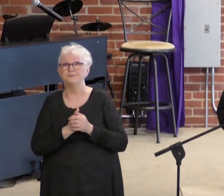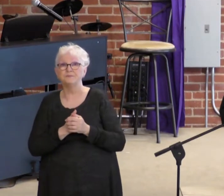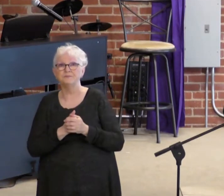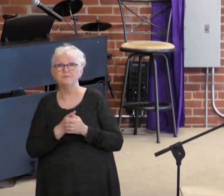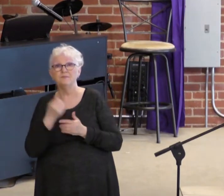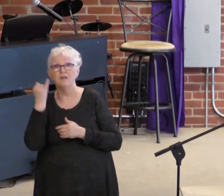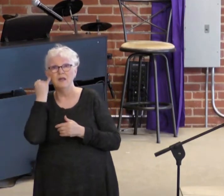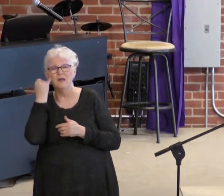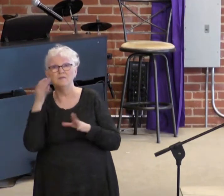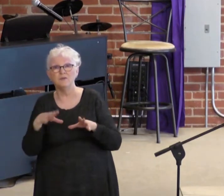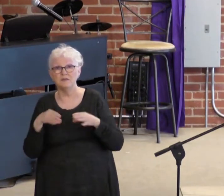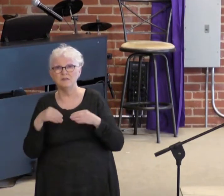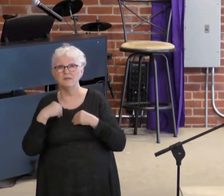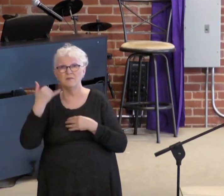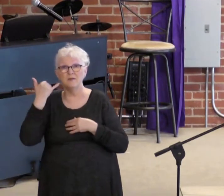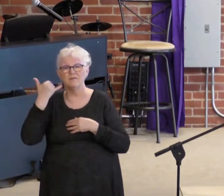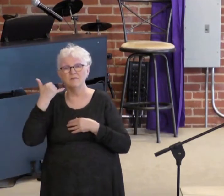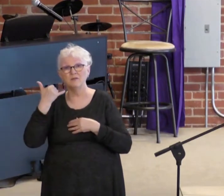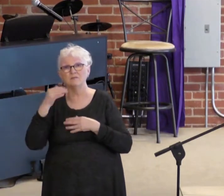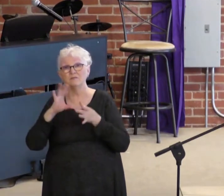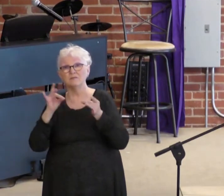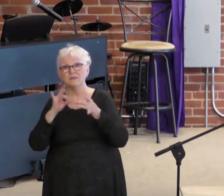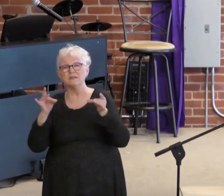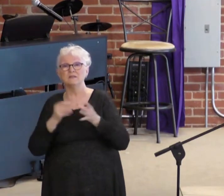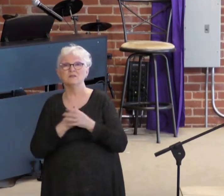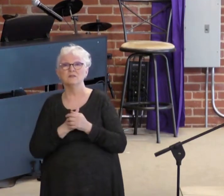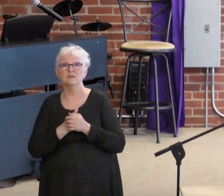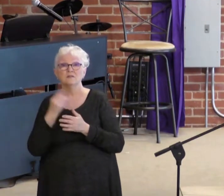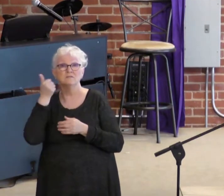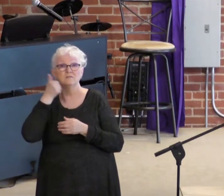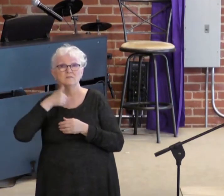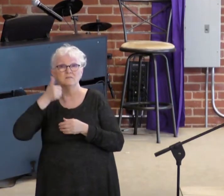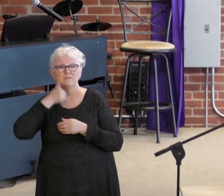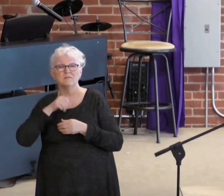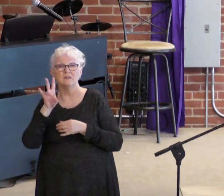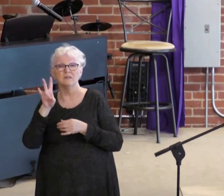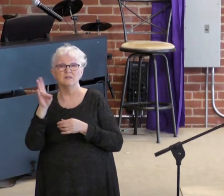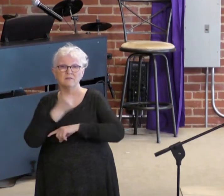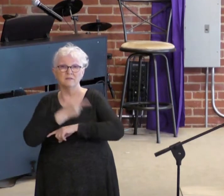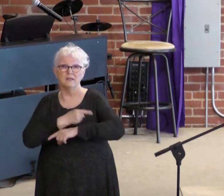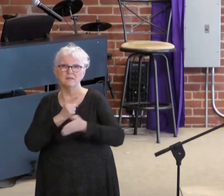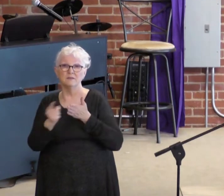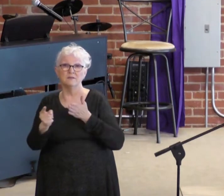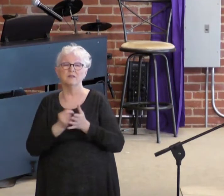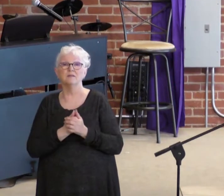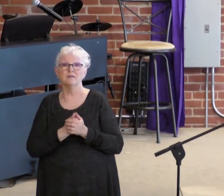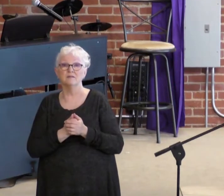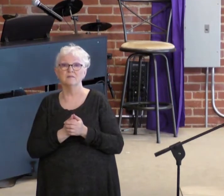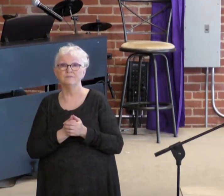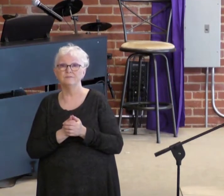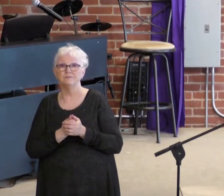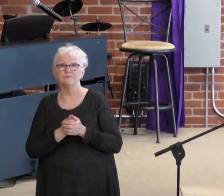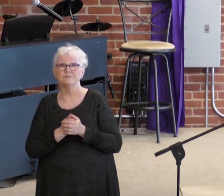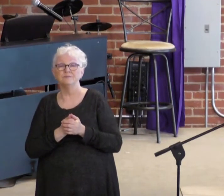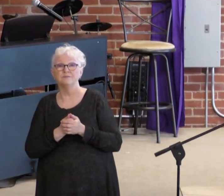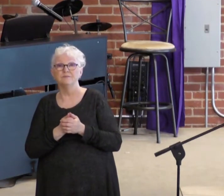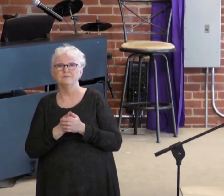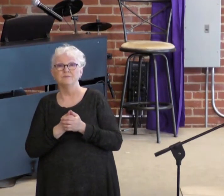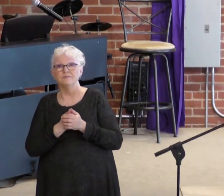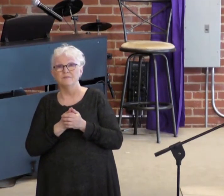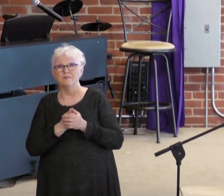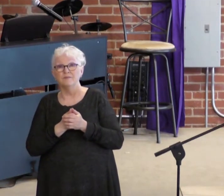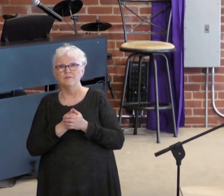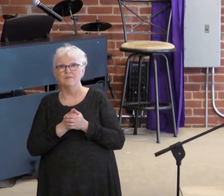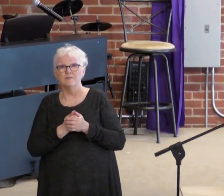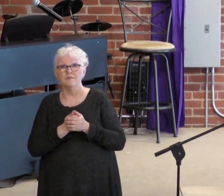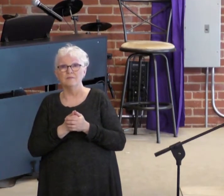the way, if you do not receive it, we'd love to give it to you. 7 days a week, It's an automated message that I do. It comes out to